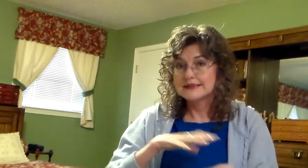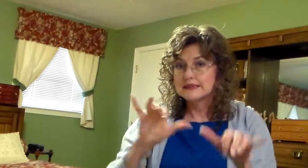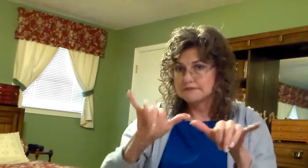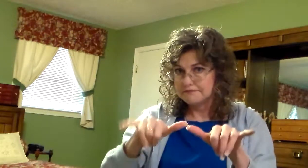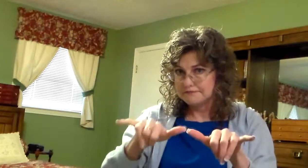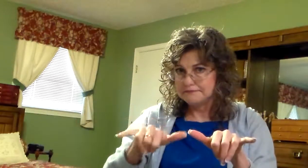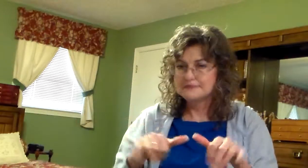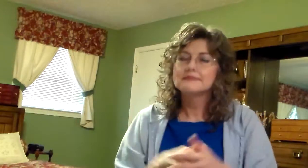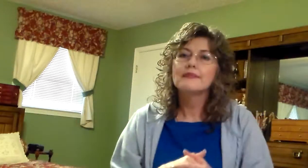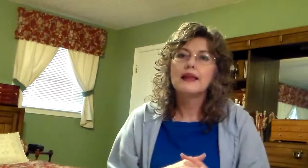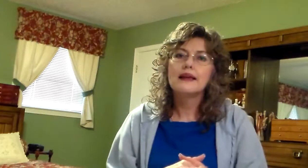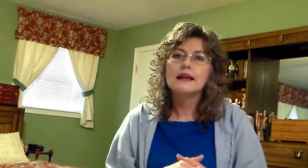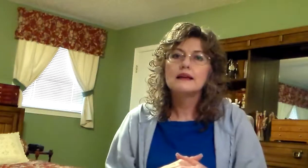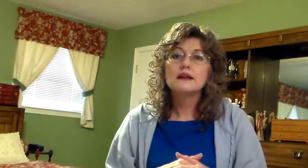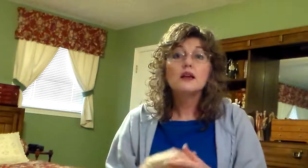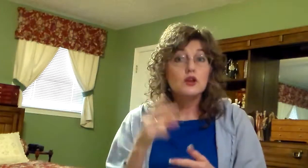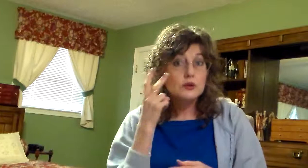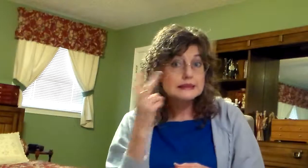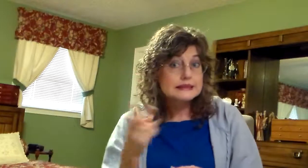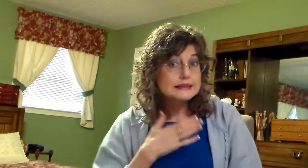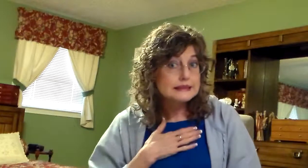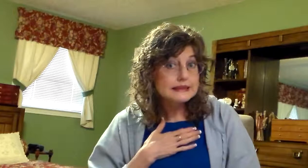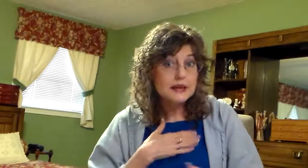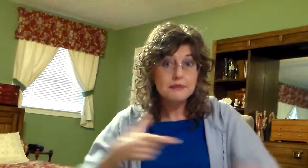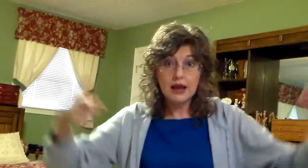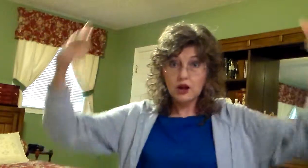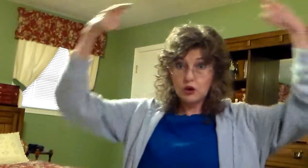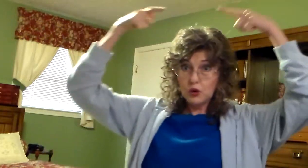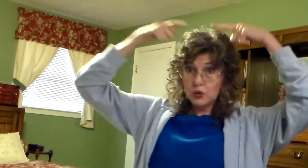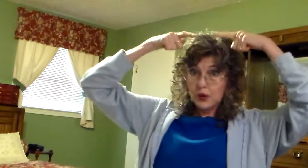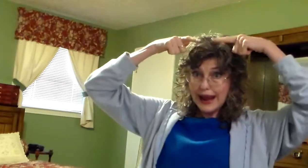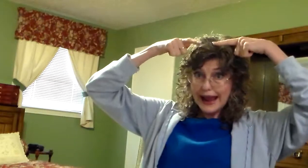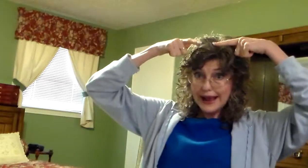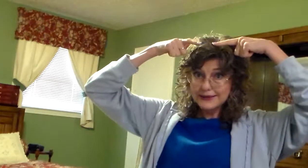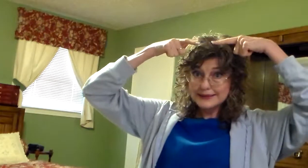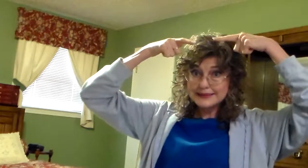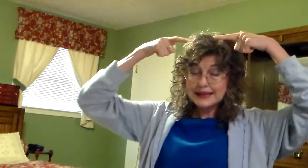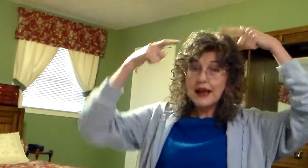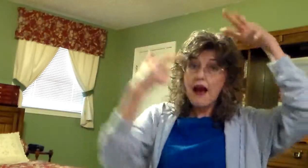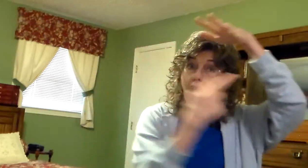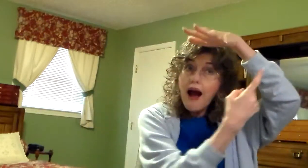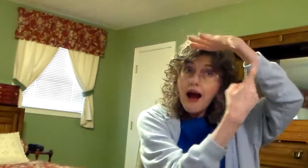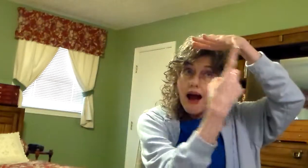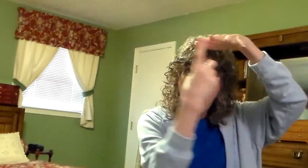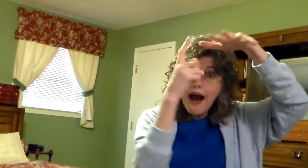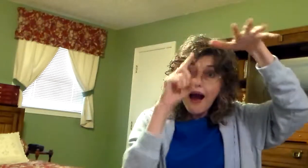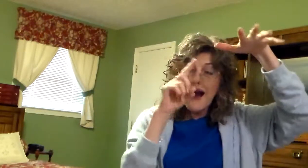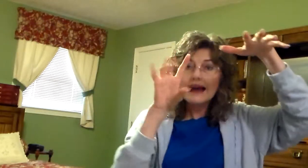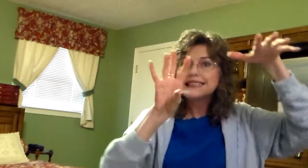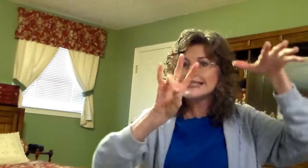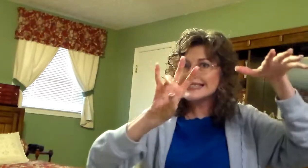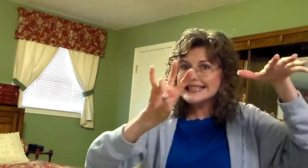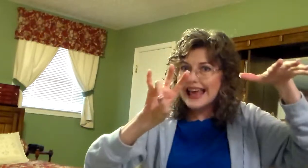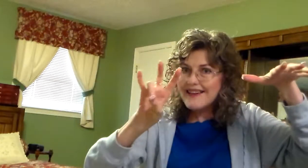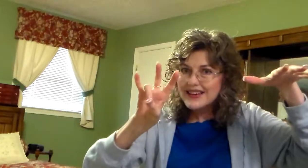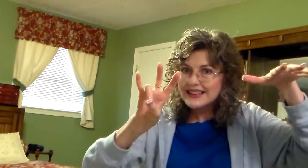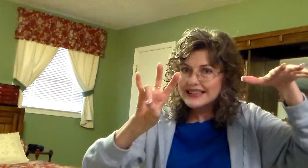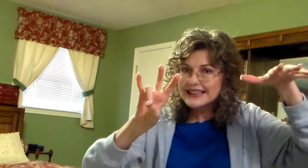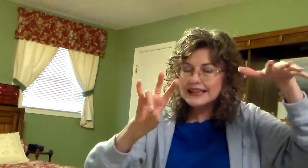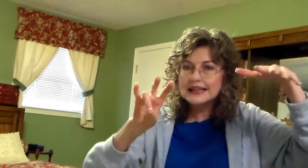have a crown on top of my head, and on that crown, I have 7 spikes or rays and 25 windows,